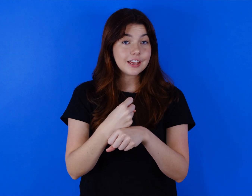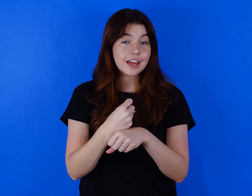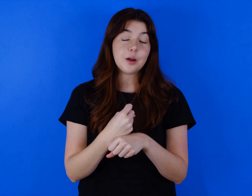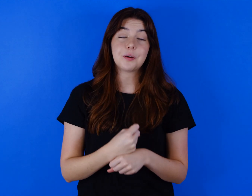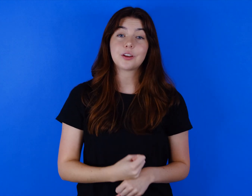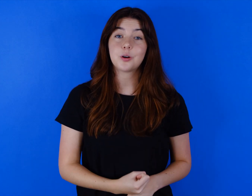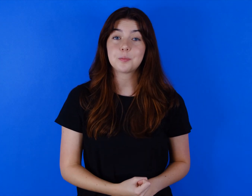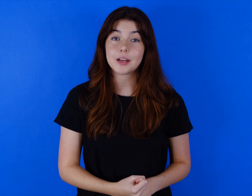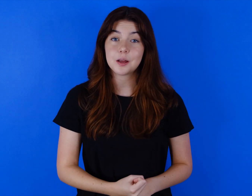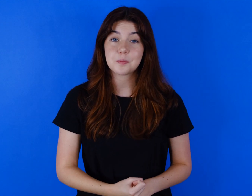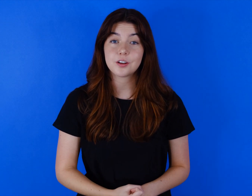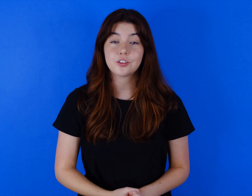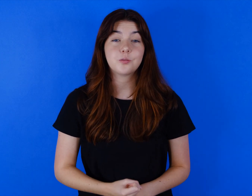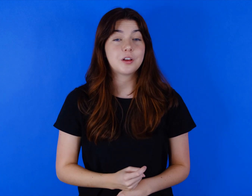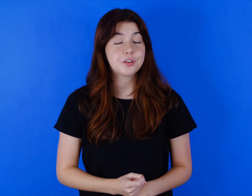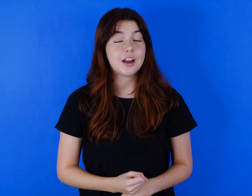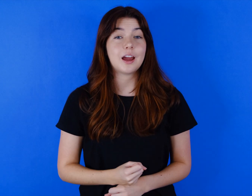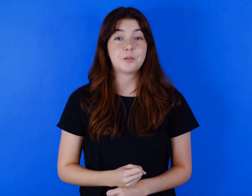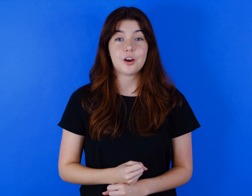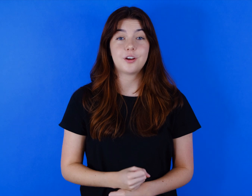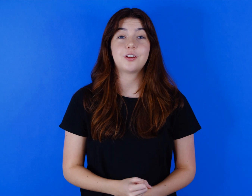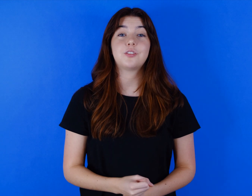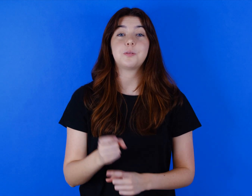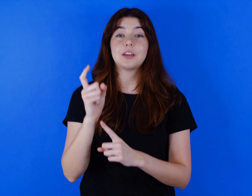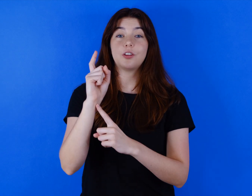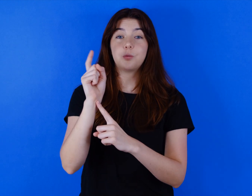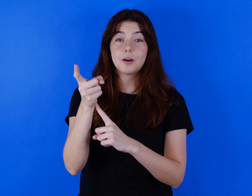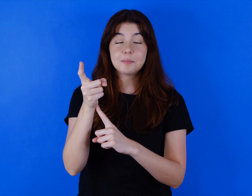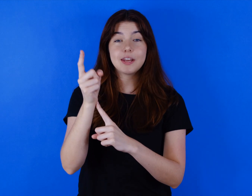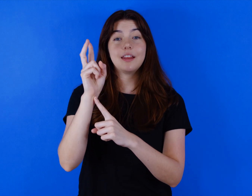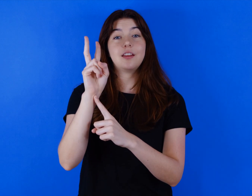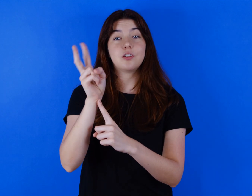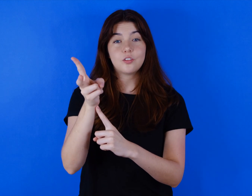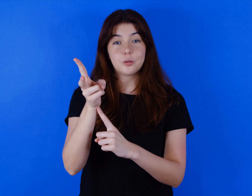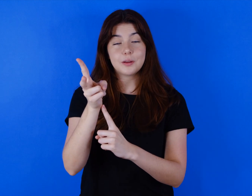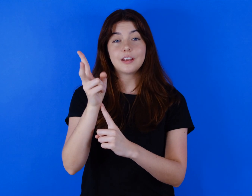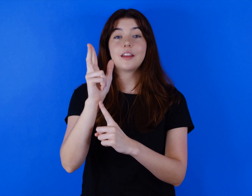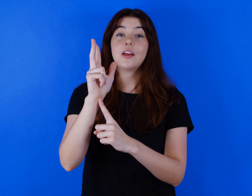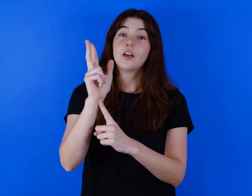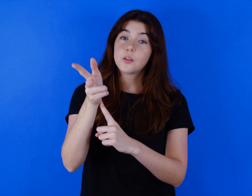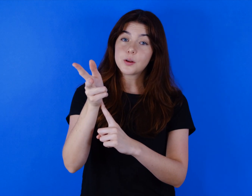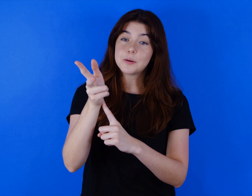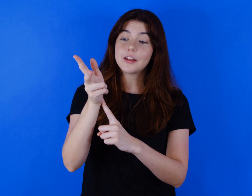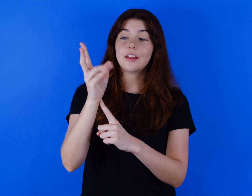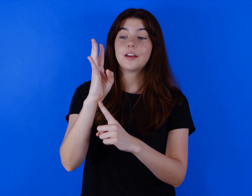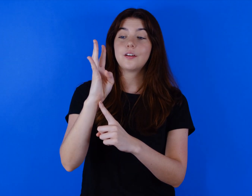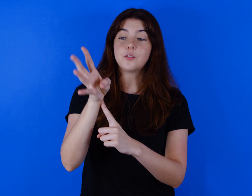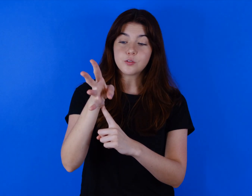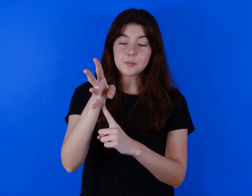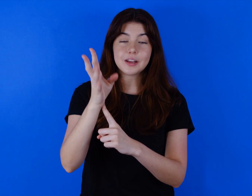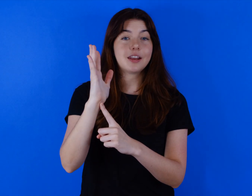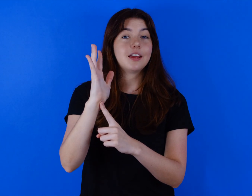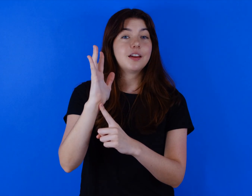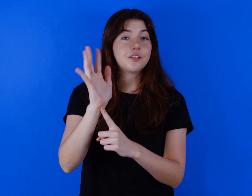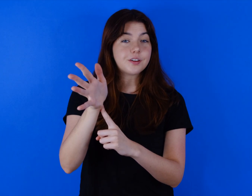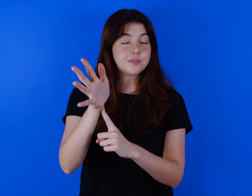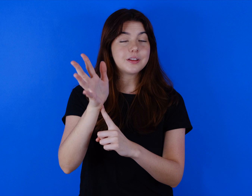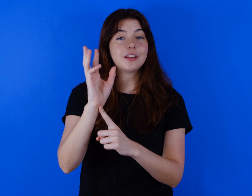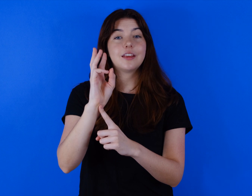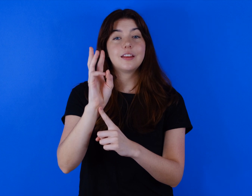And we can incorporate numbers 1 through 9 with all those. So we can do 1 minute, 2 minute, 3 minute, 4 minute, 5 minute,